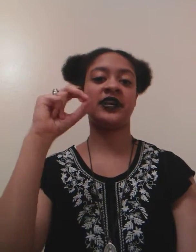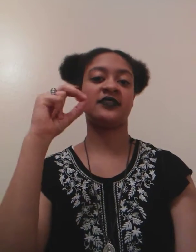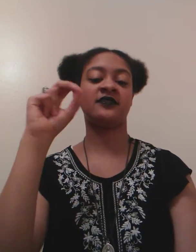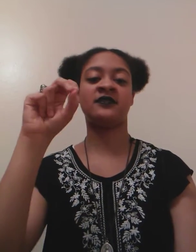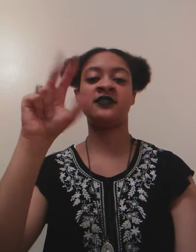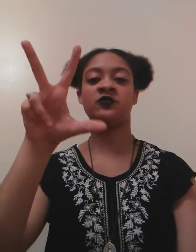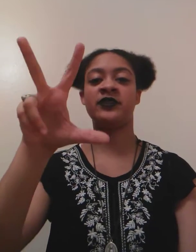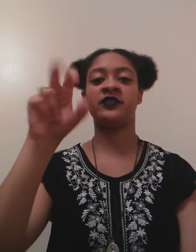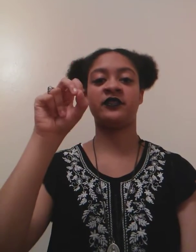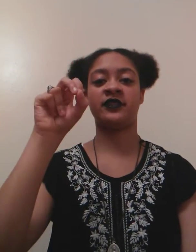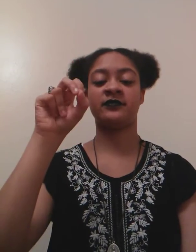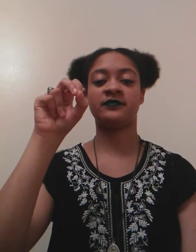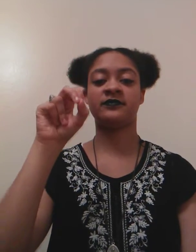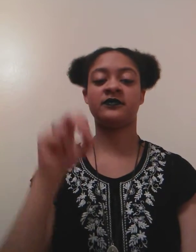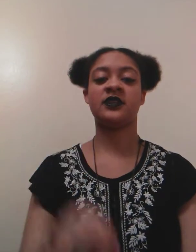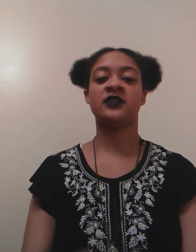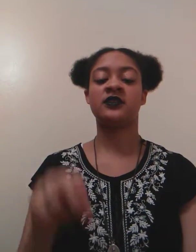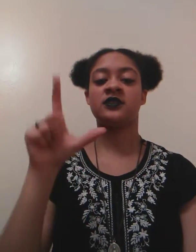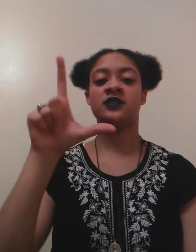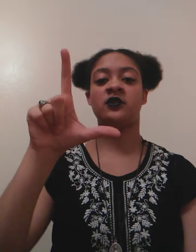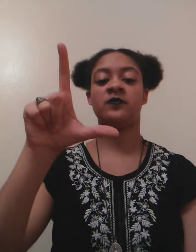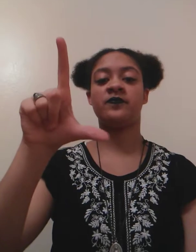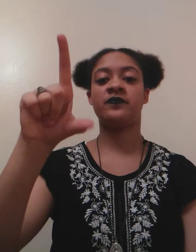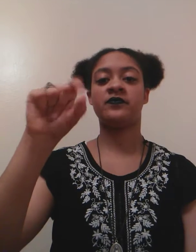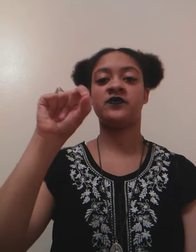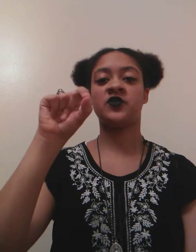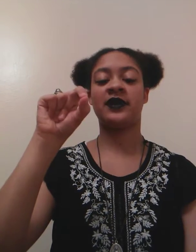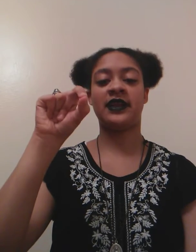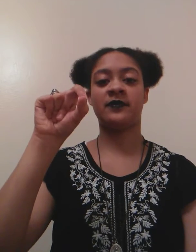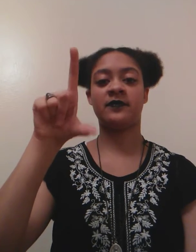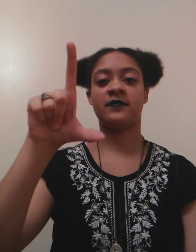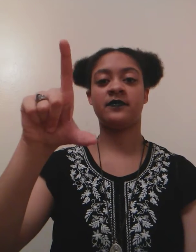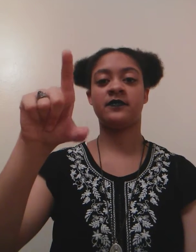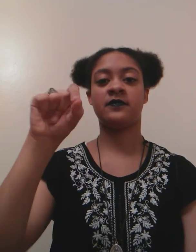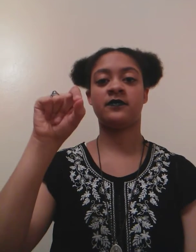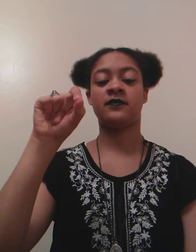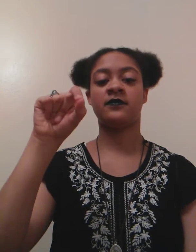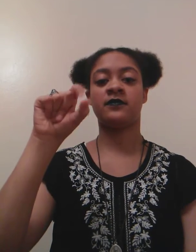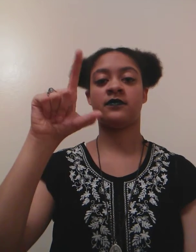like this, this would be 30. So, 20,